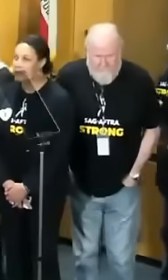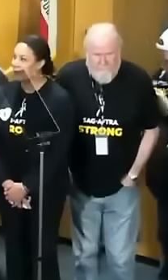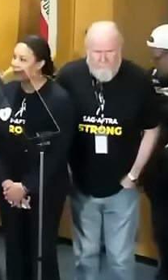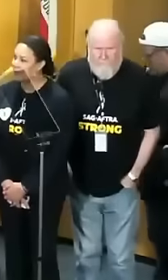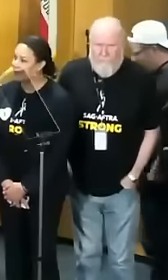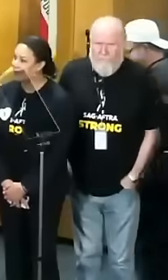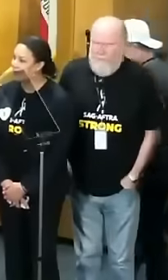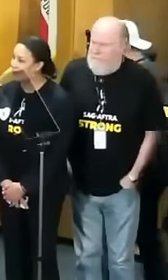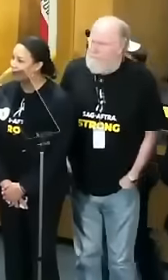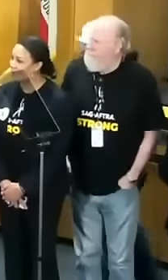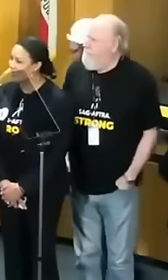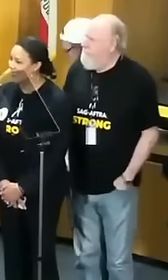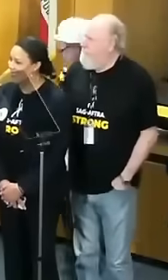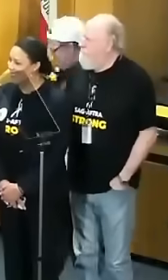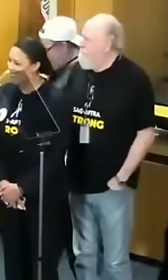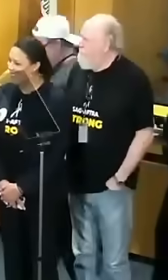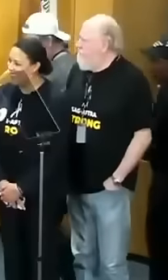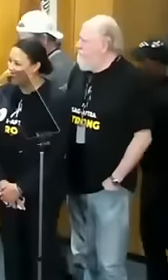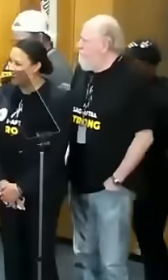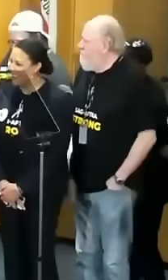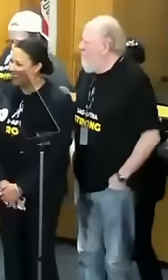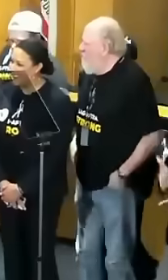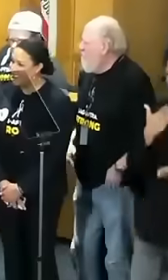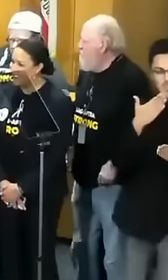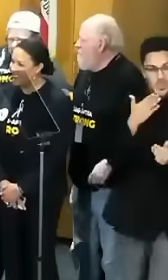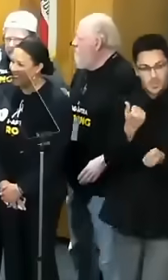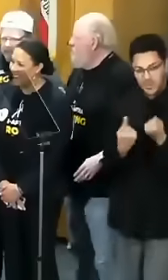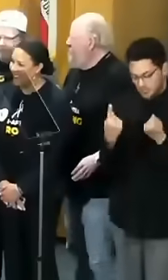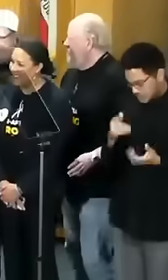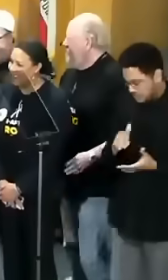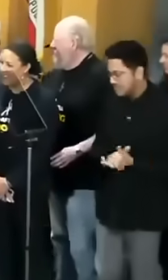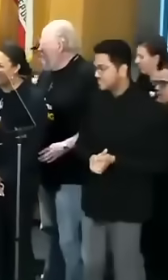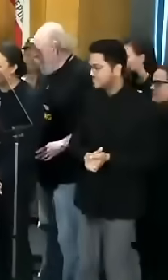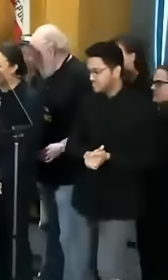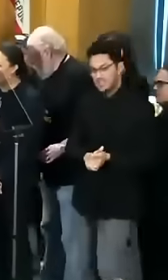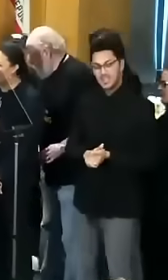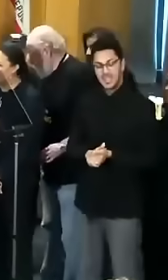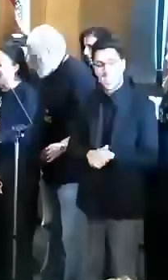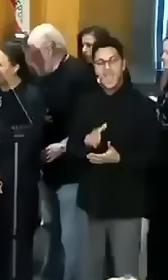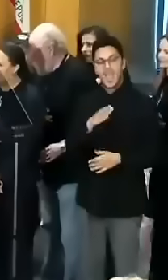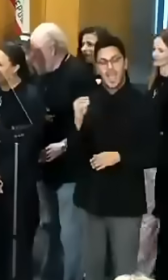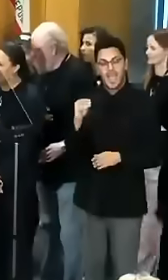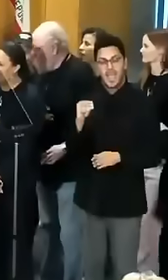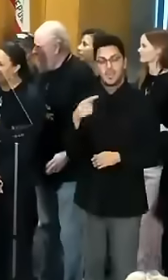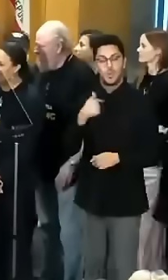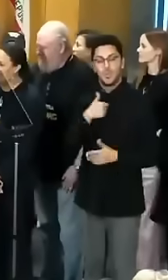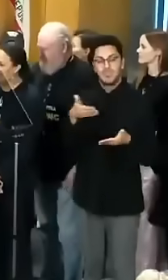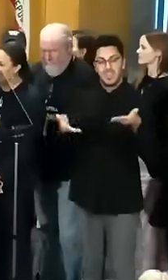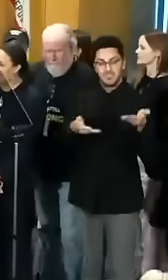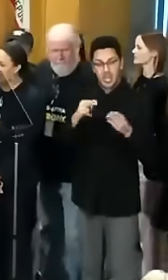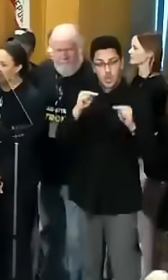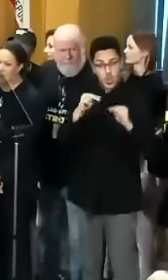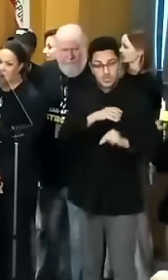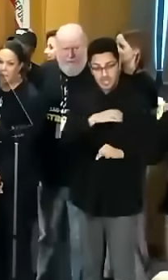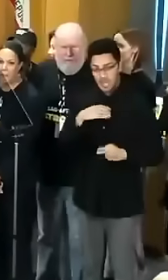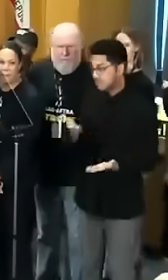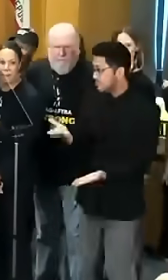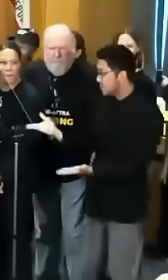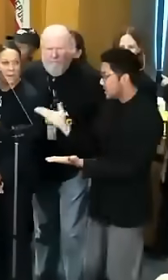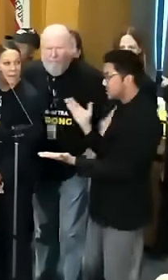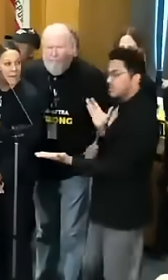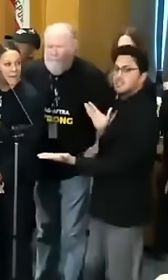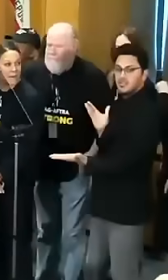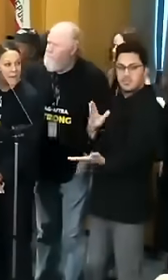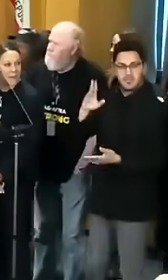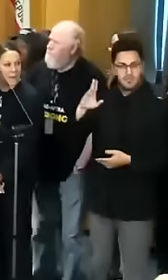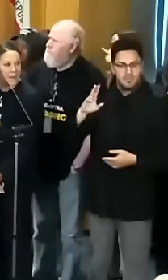barn burner of a set of remarks. We really appreciate it. And we've invited the negotiating committee and the vice